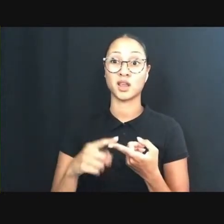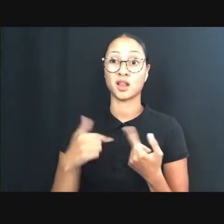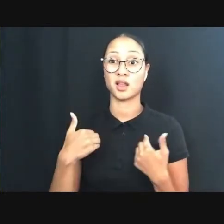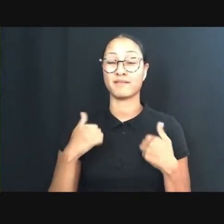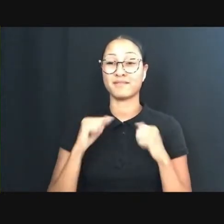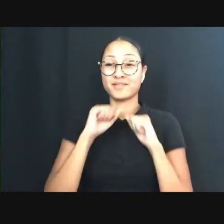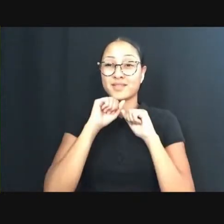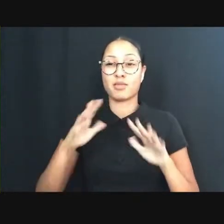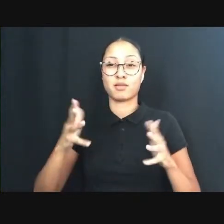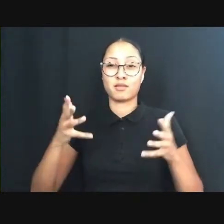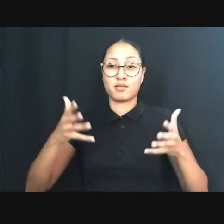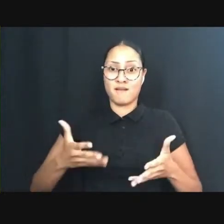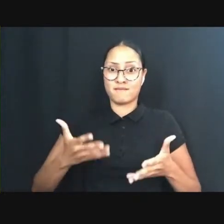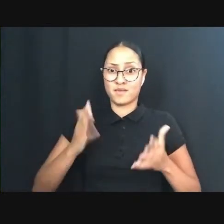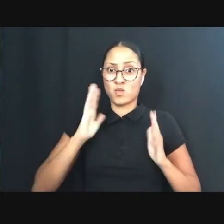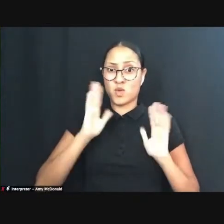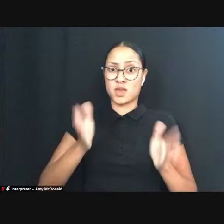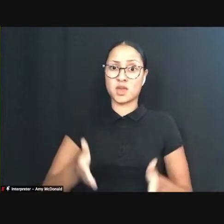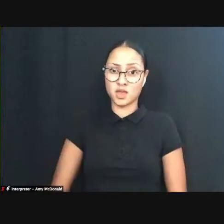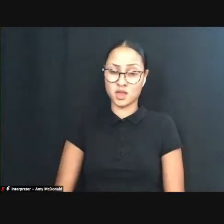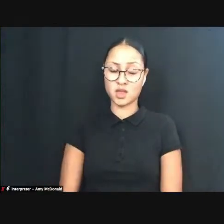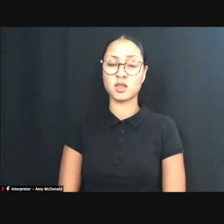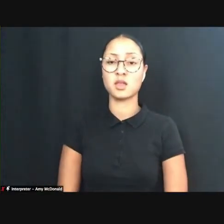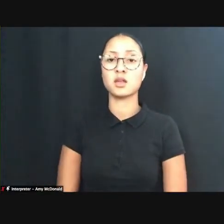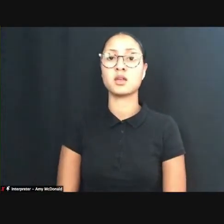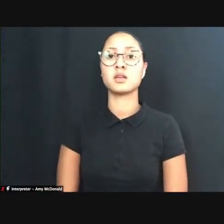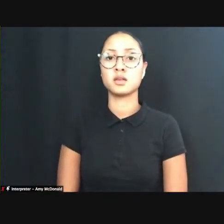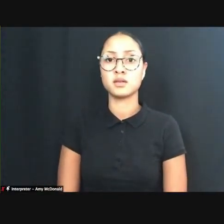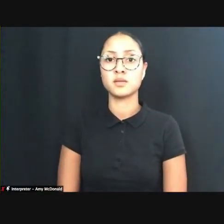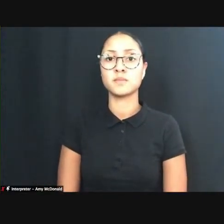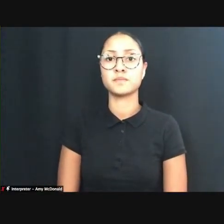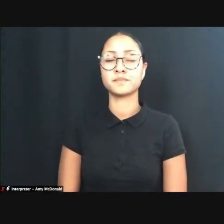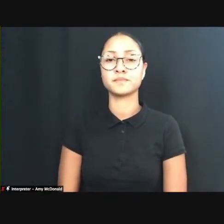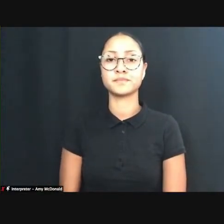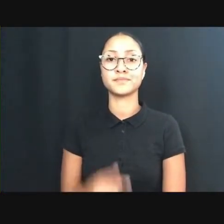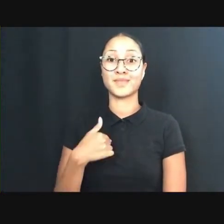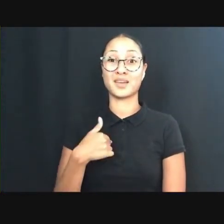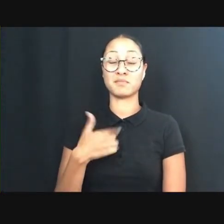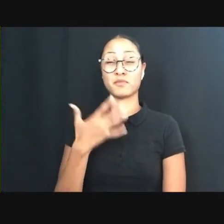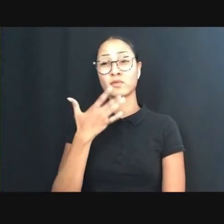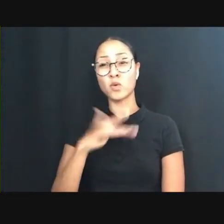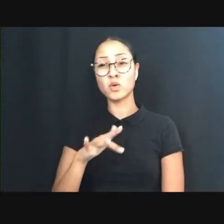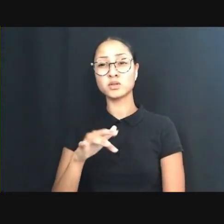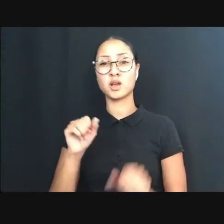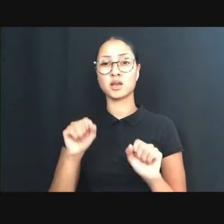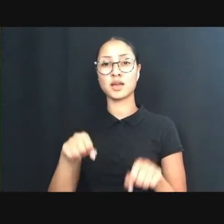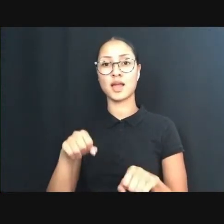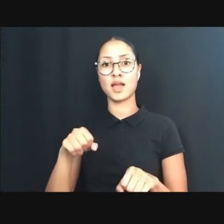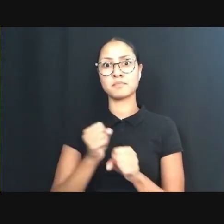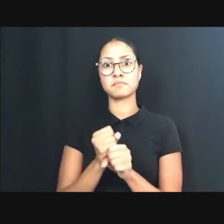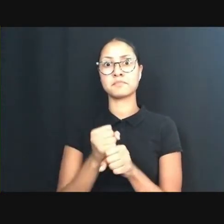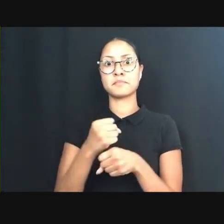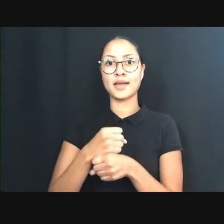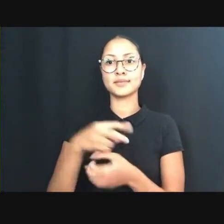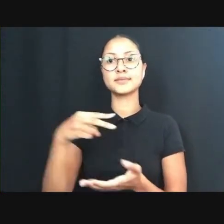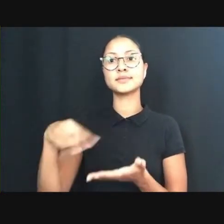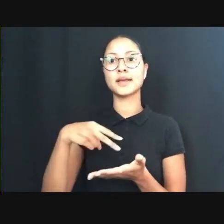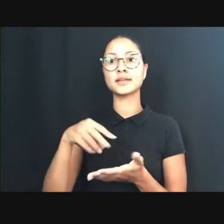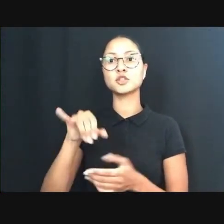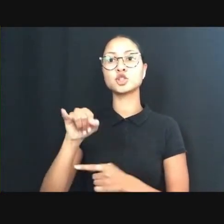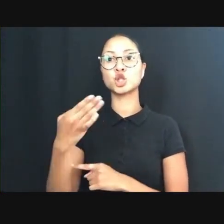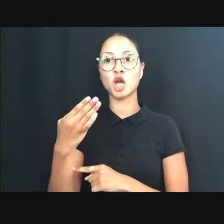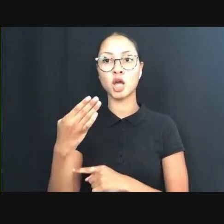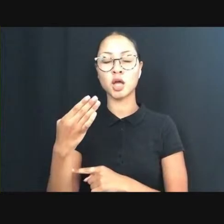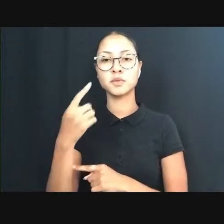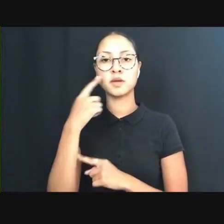to create dance jobs for many, at this point, over 100 Black dancers over the course of